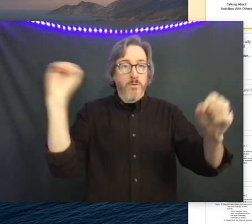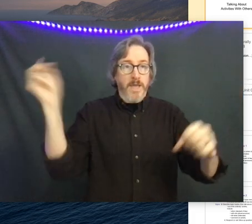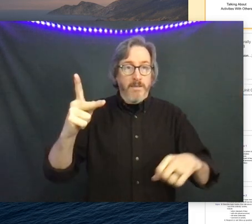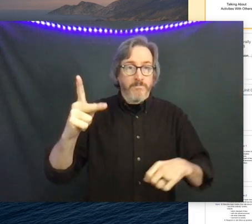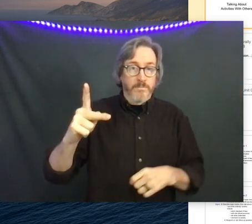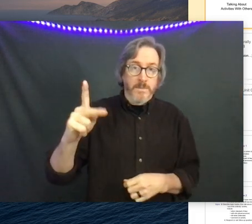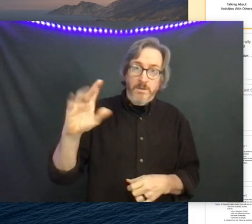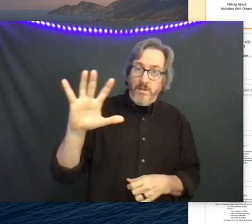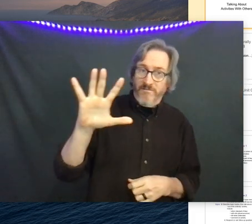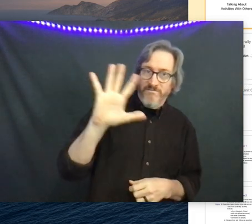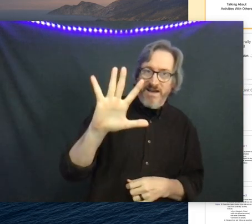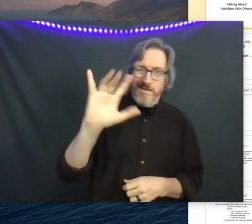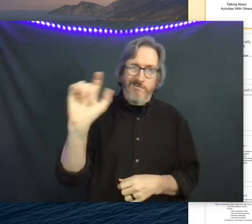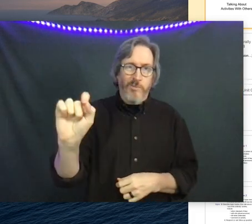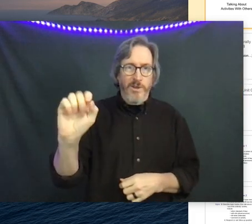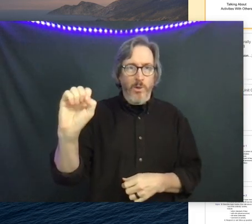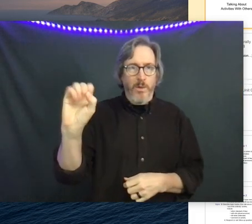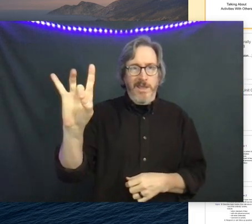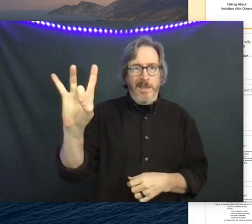Okay,